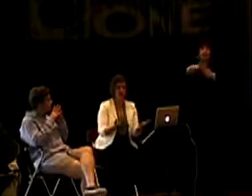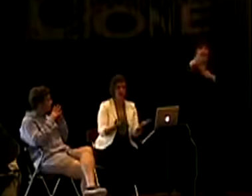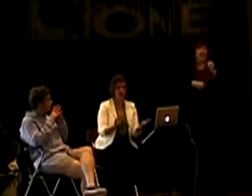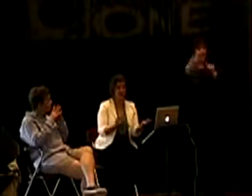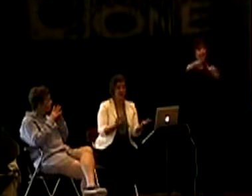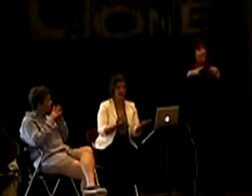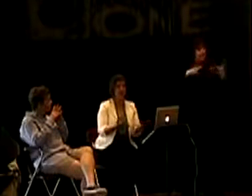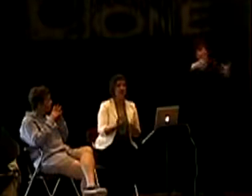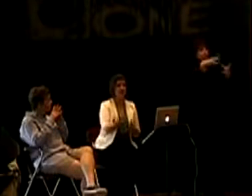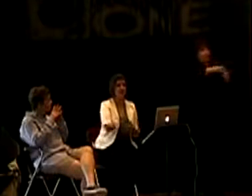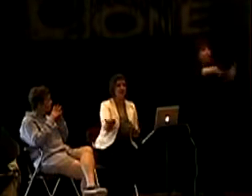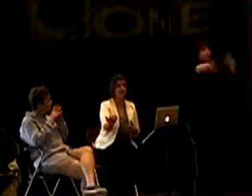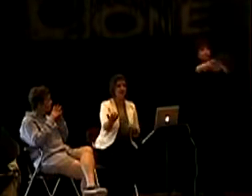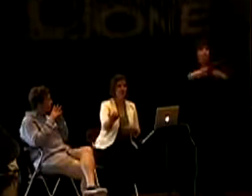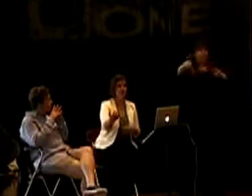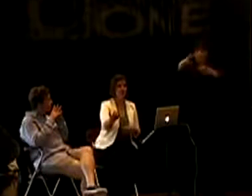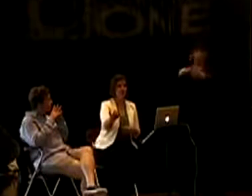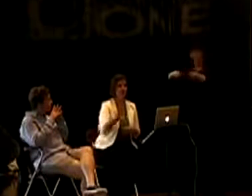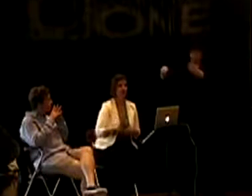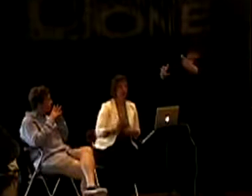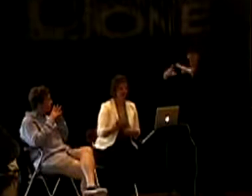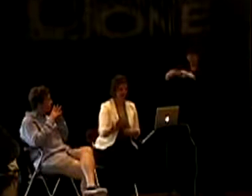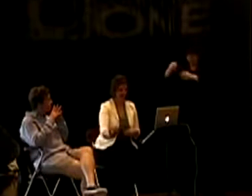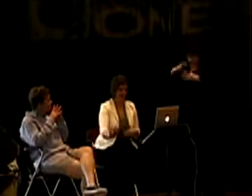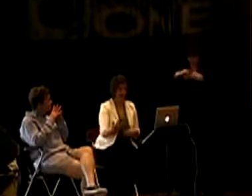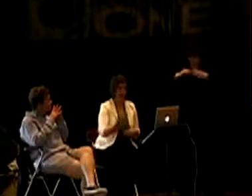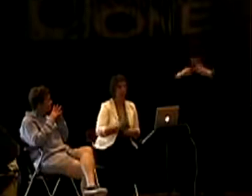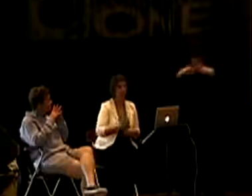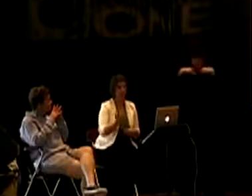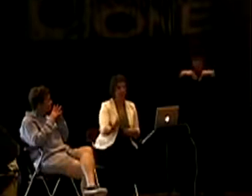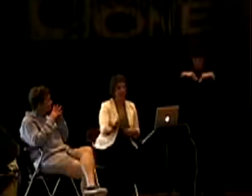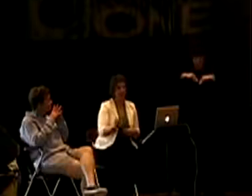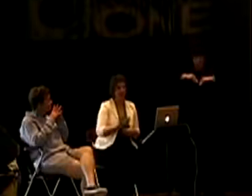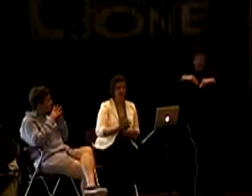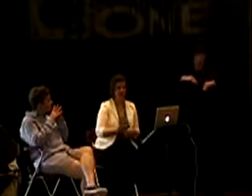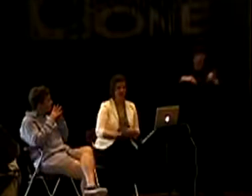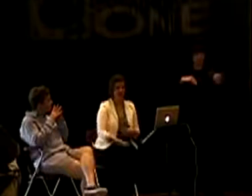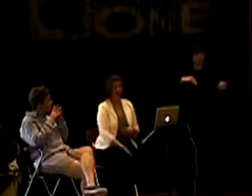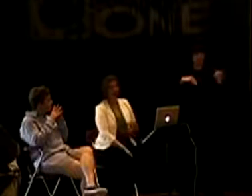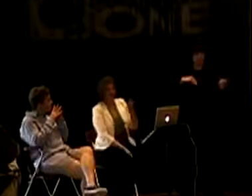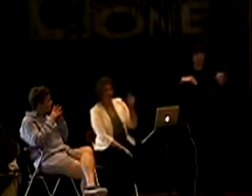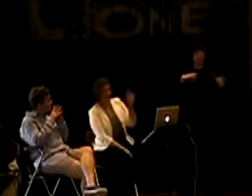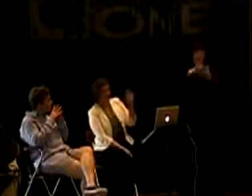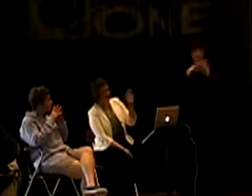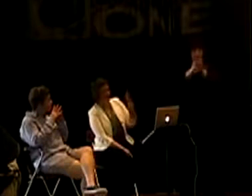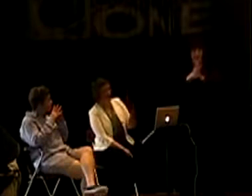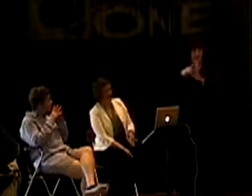storytelling itself becomes the point of it. That the storytelling is inclusive.